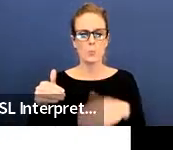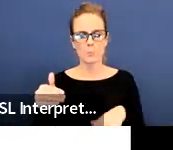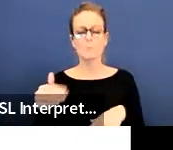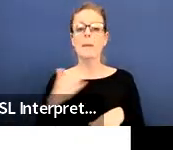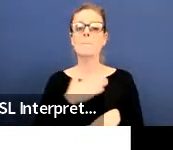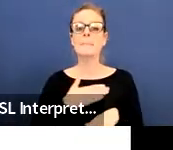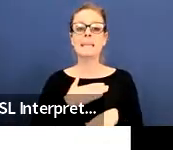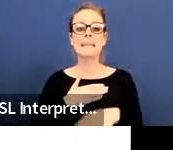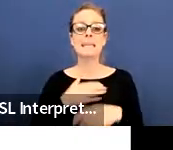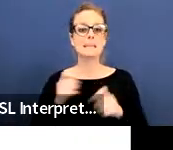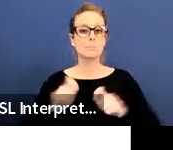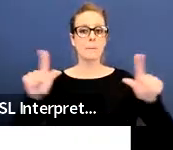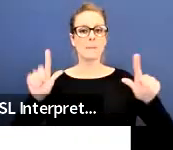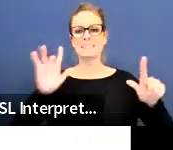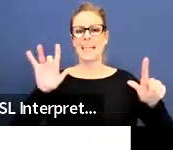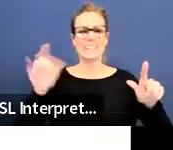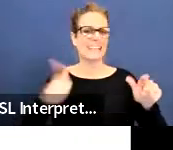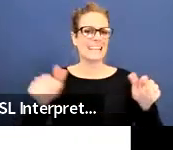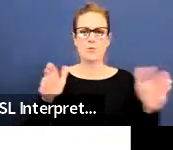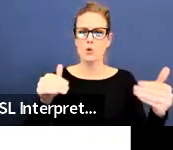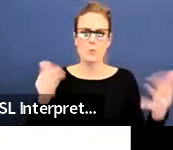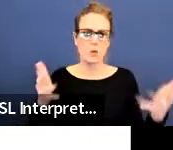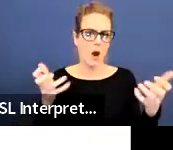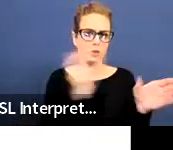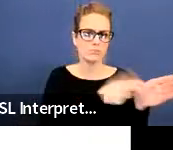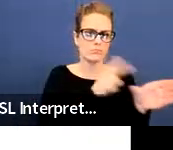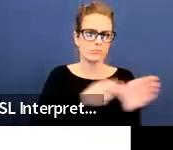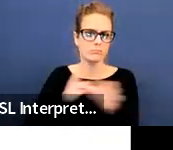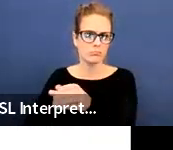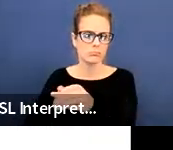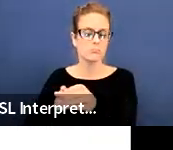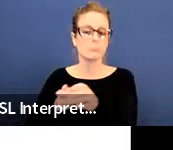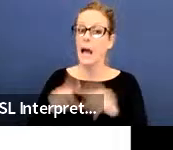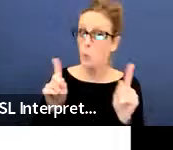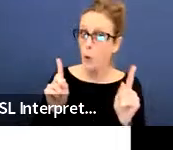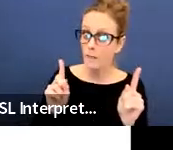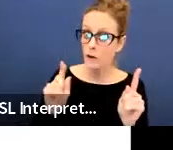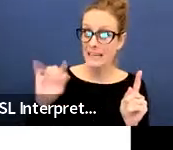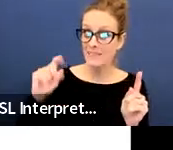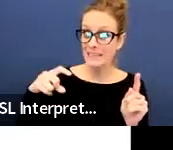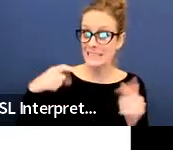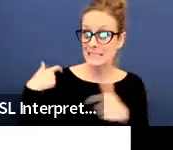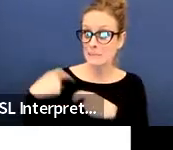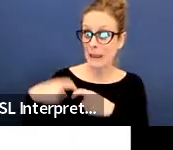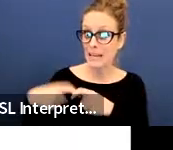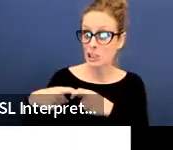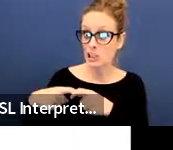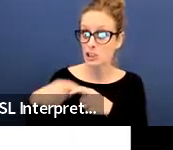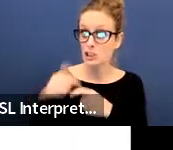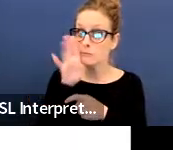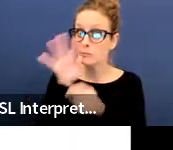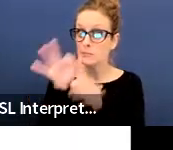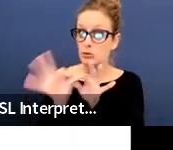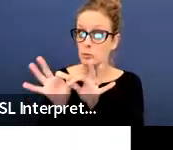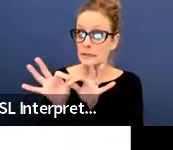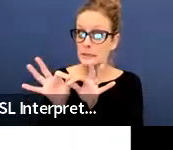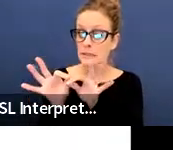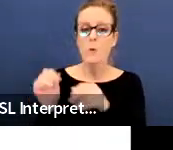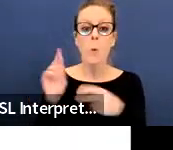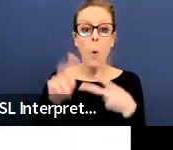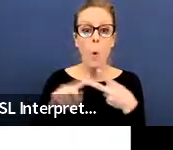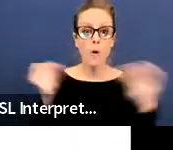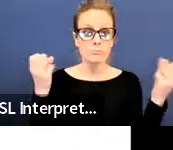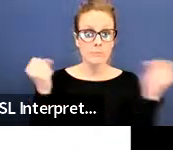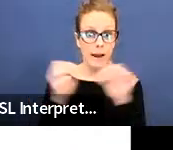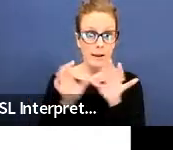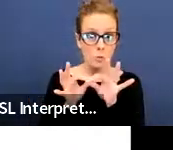Please select any room you'd like to be in. However, if you need Spanish language interpretation or sign